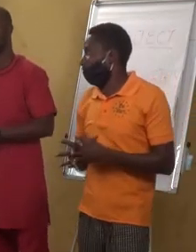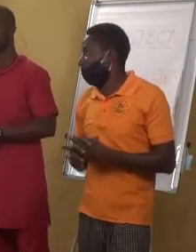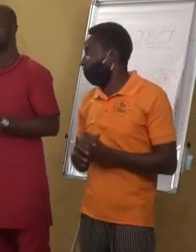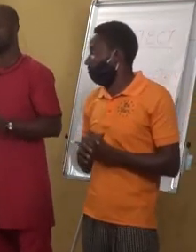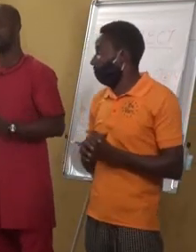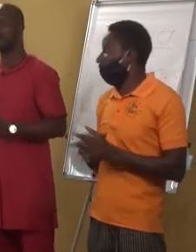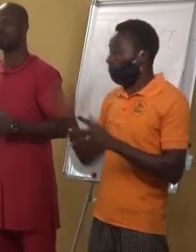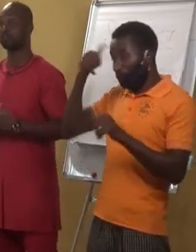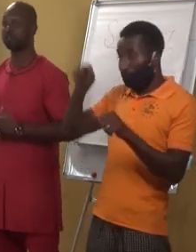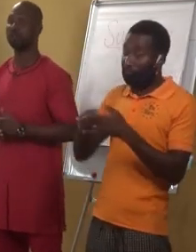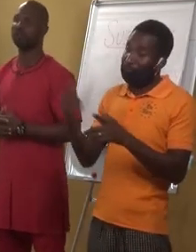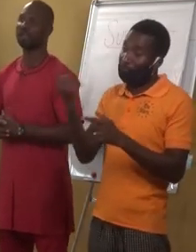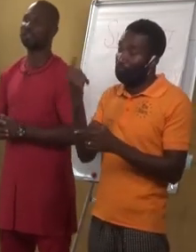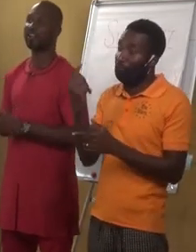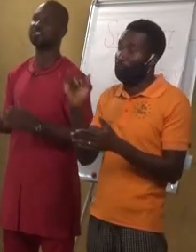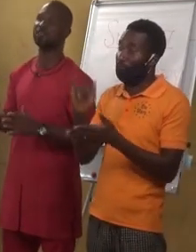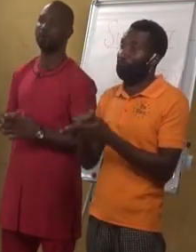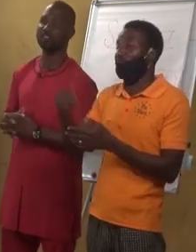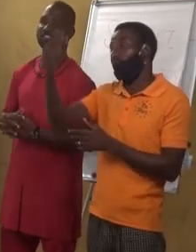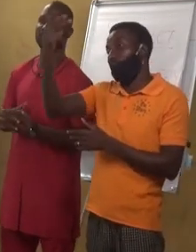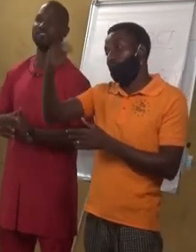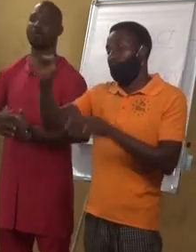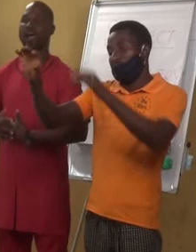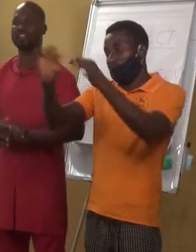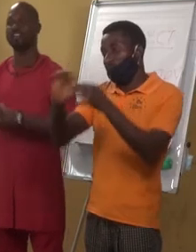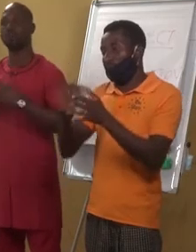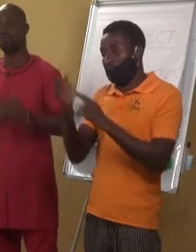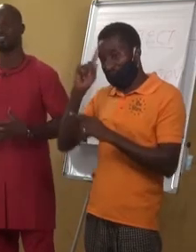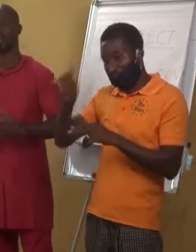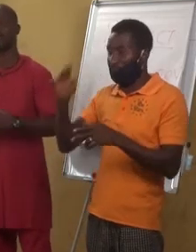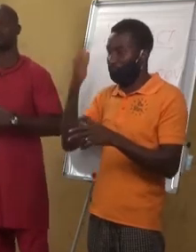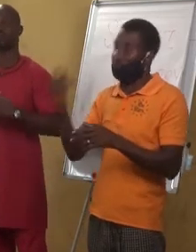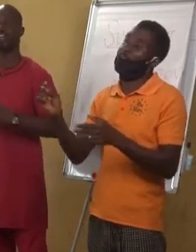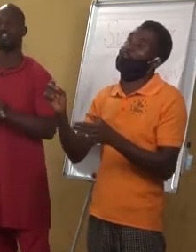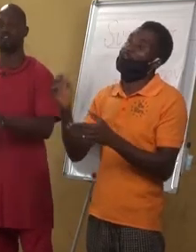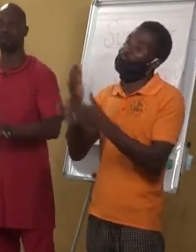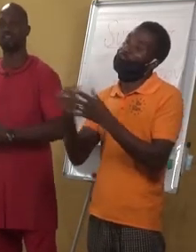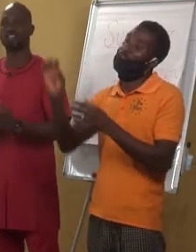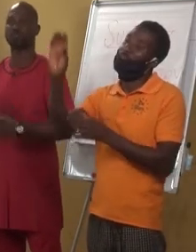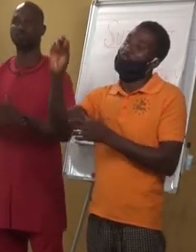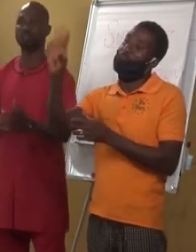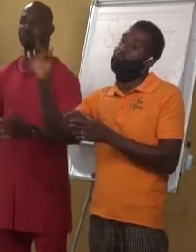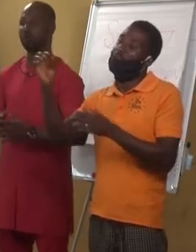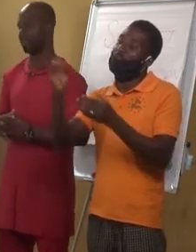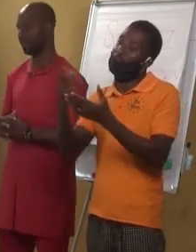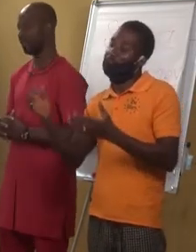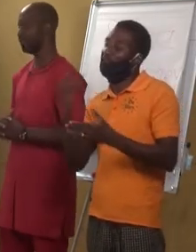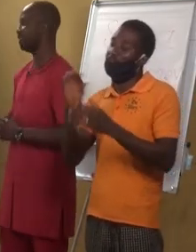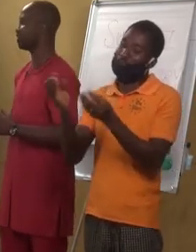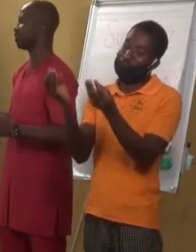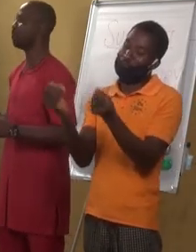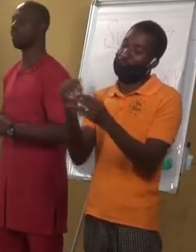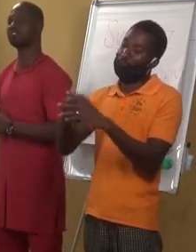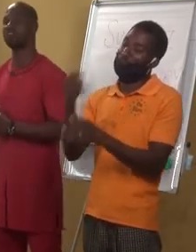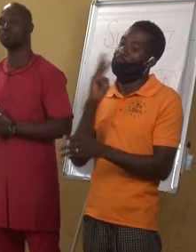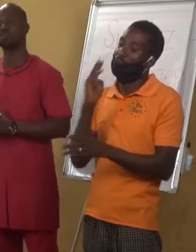water. Remember also that hydrogen bond is the reason why some organic compounds are soluble in water.